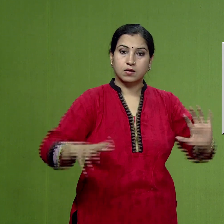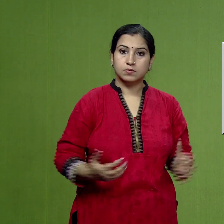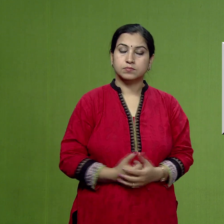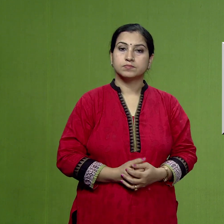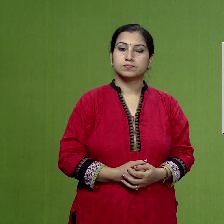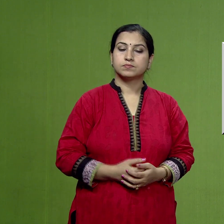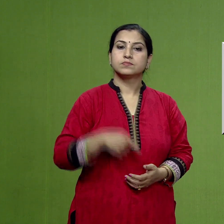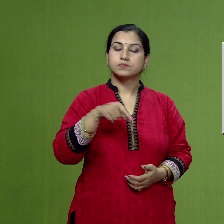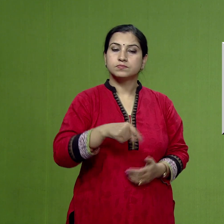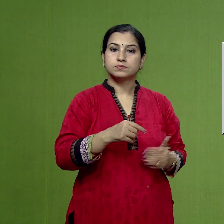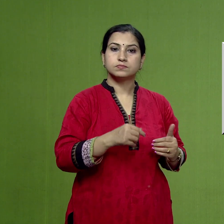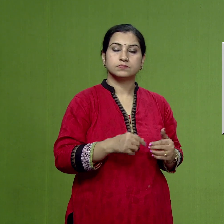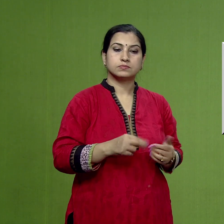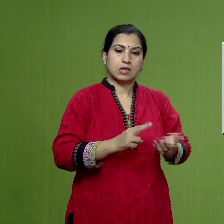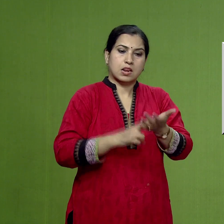which is uneven in nature.